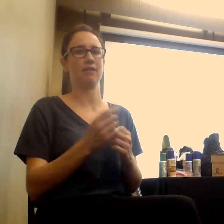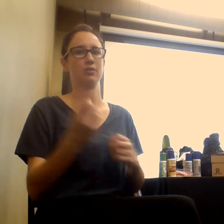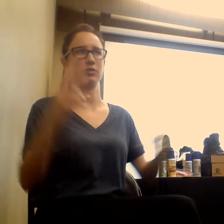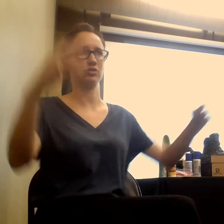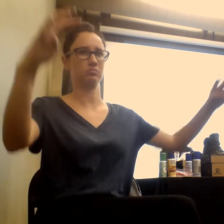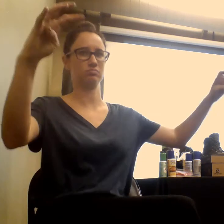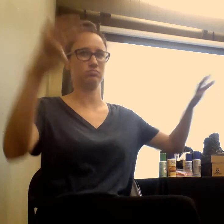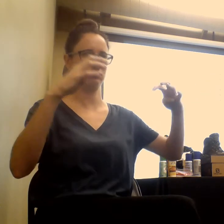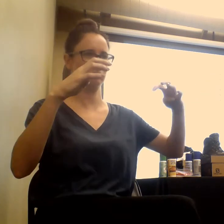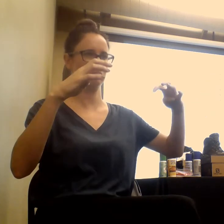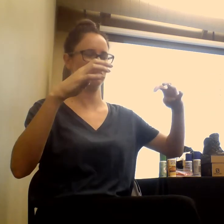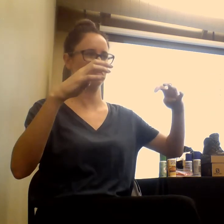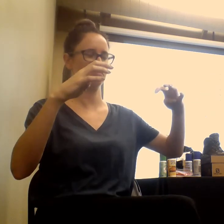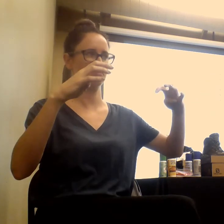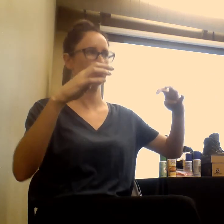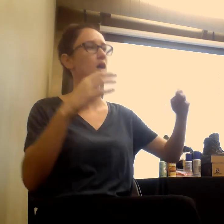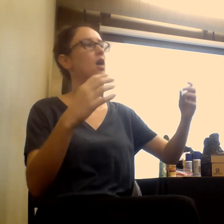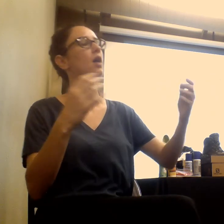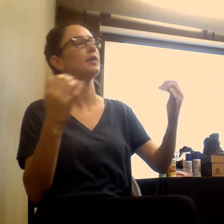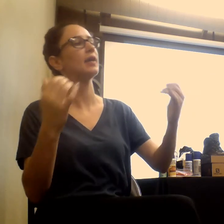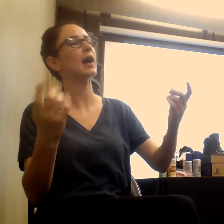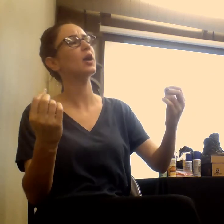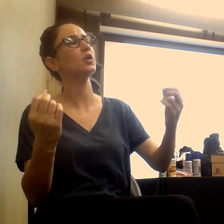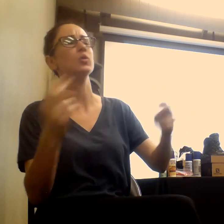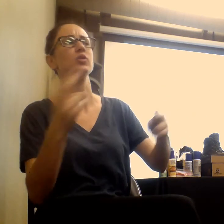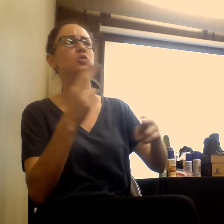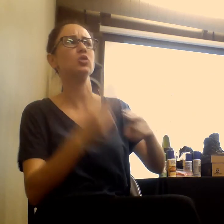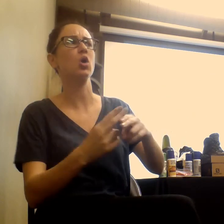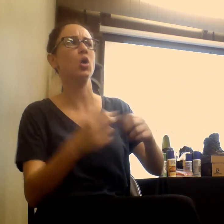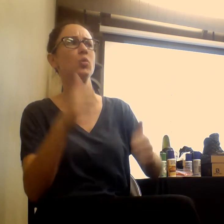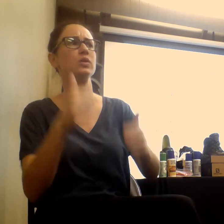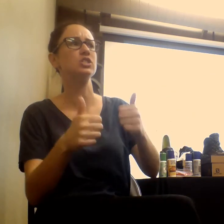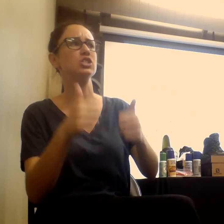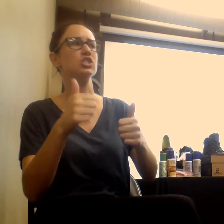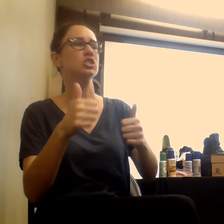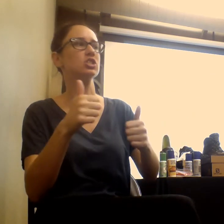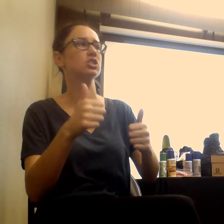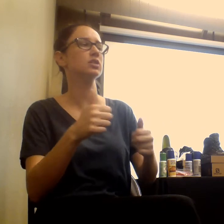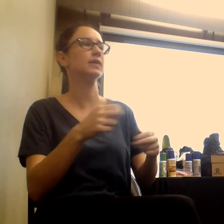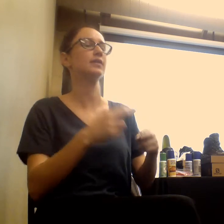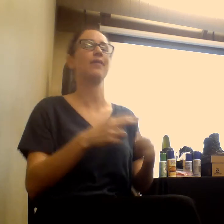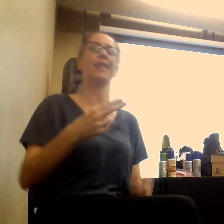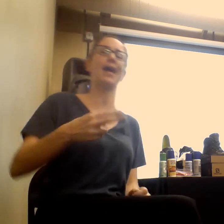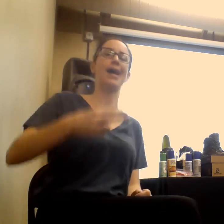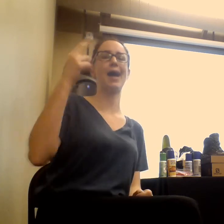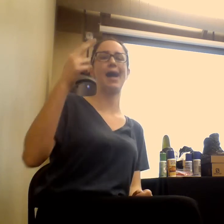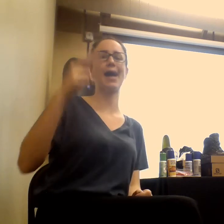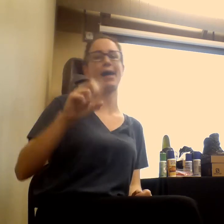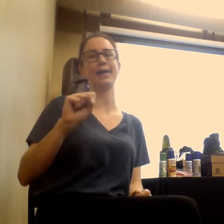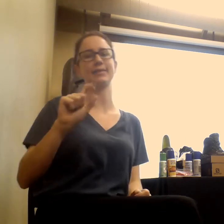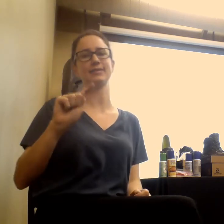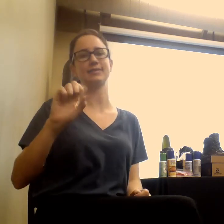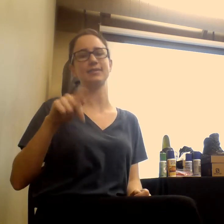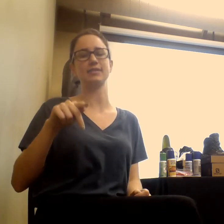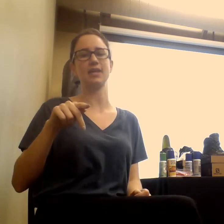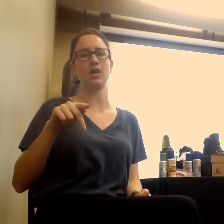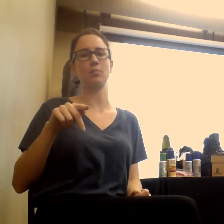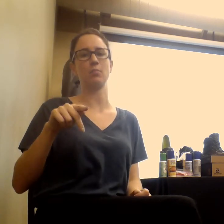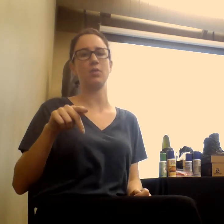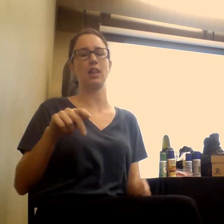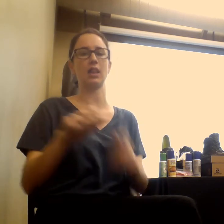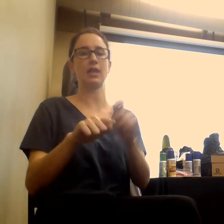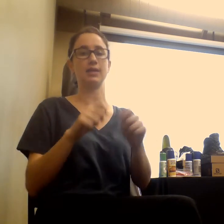And the one that you're doing right now is called what again? This is high volume, they call it high step lacing. I call it high volume foot